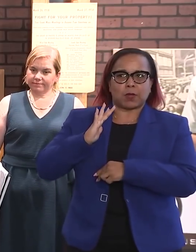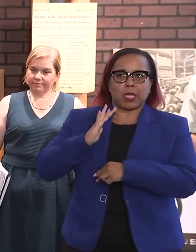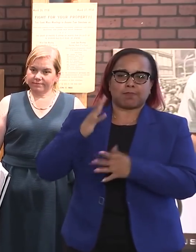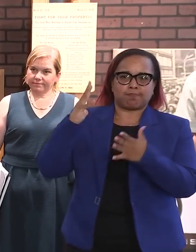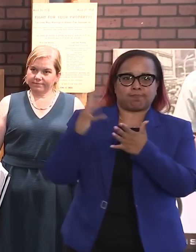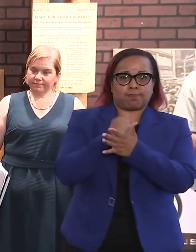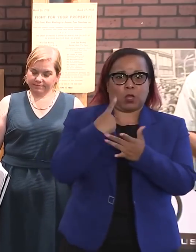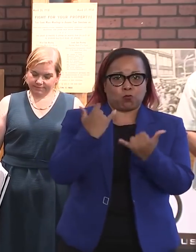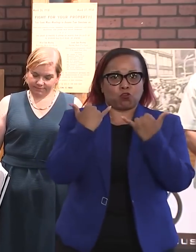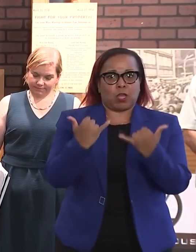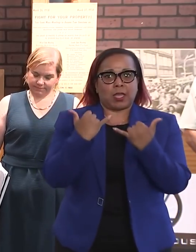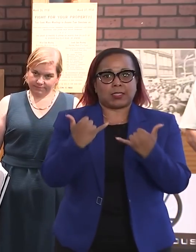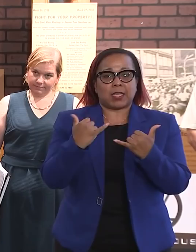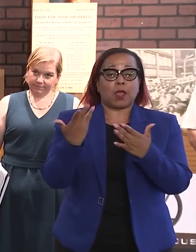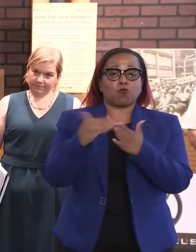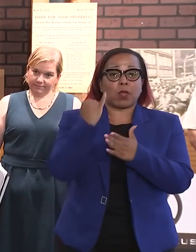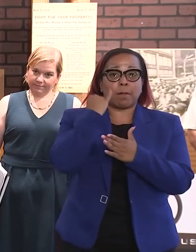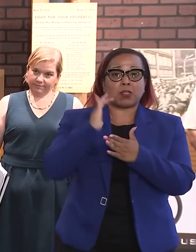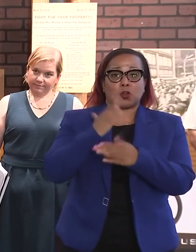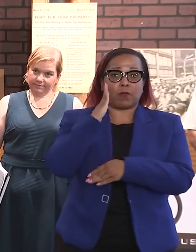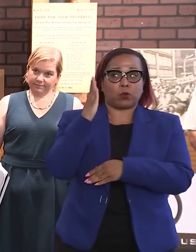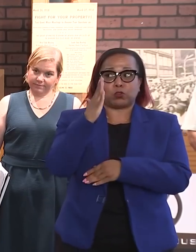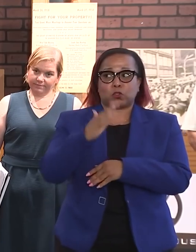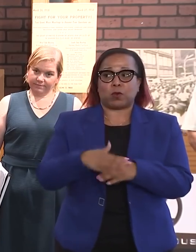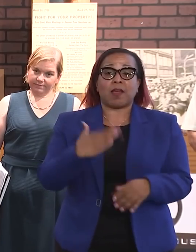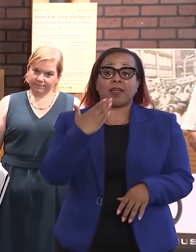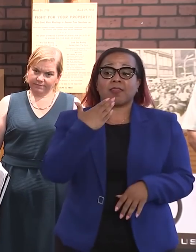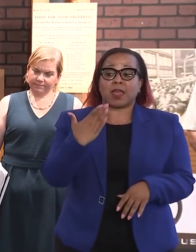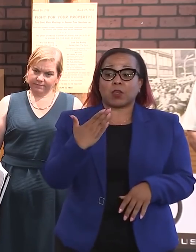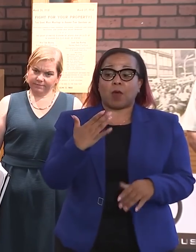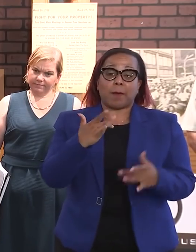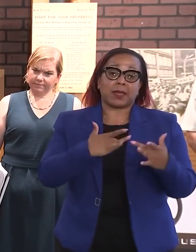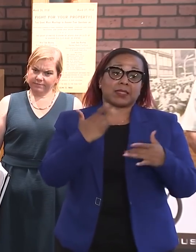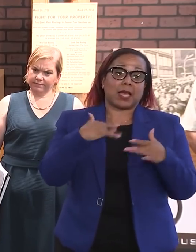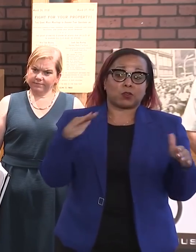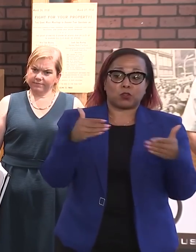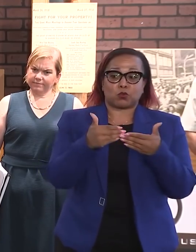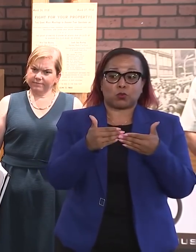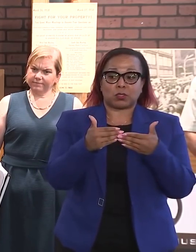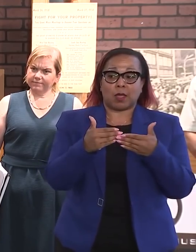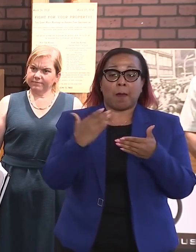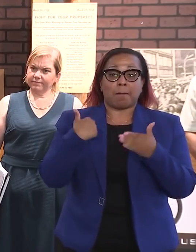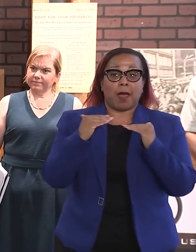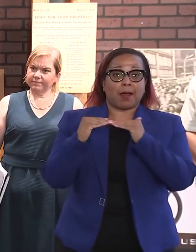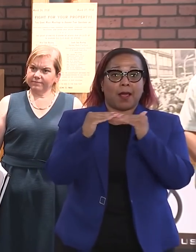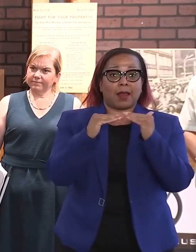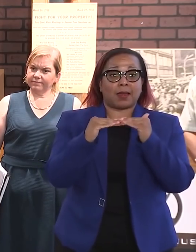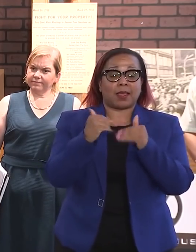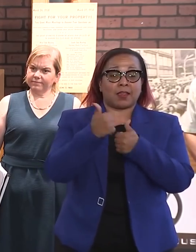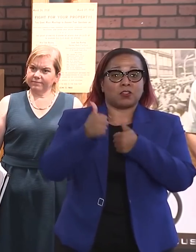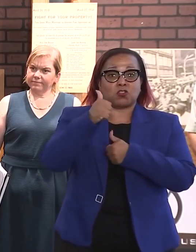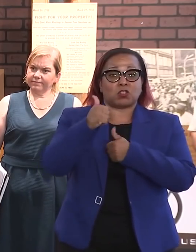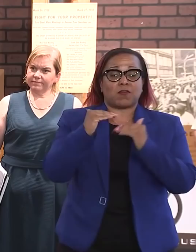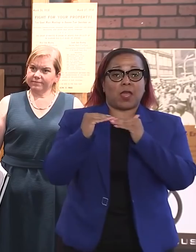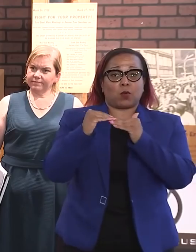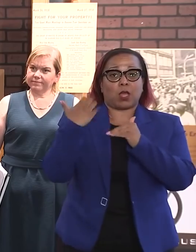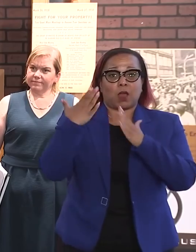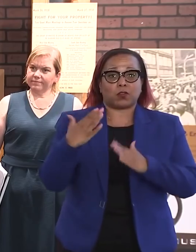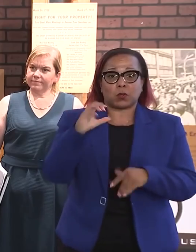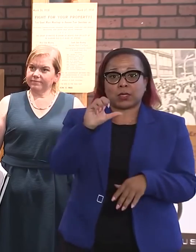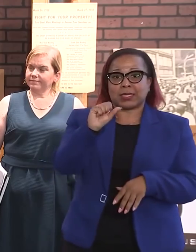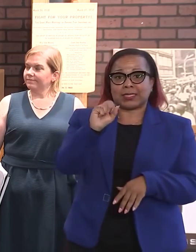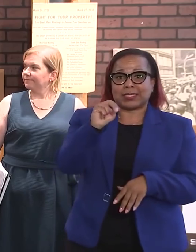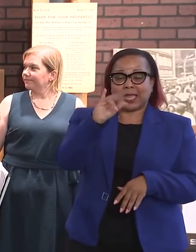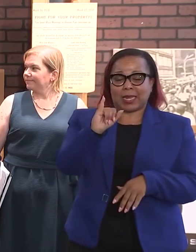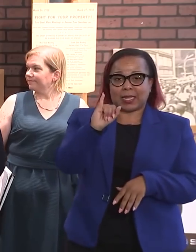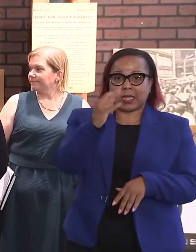our present, and reimagine our future. Thank you, and I'm excited to introduce my colleague, Chief Equity Officer Sandy